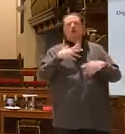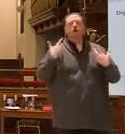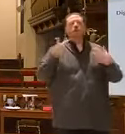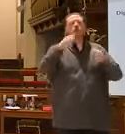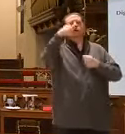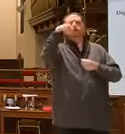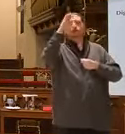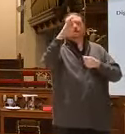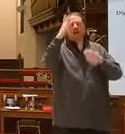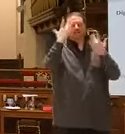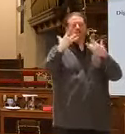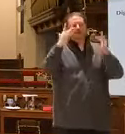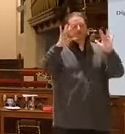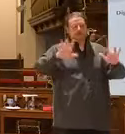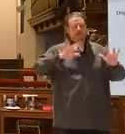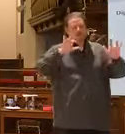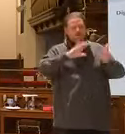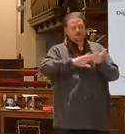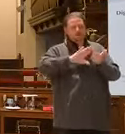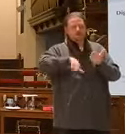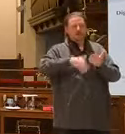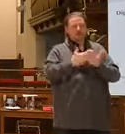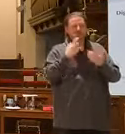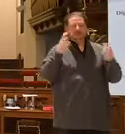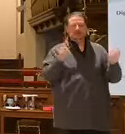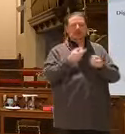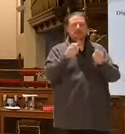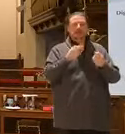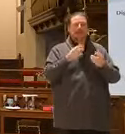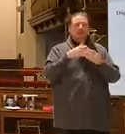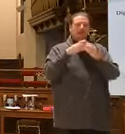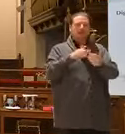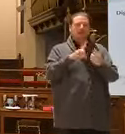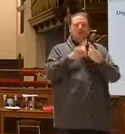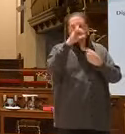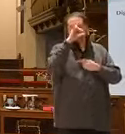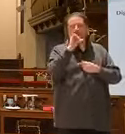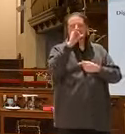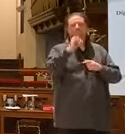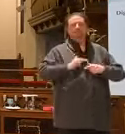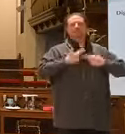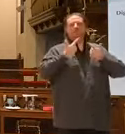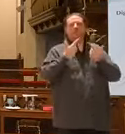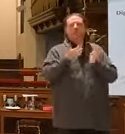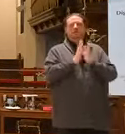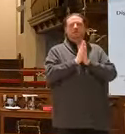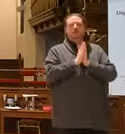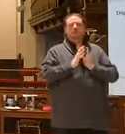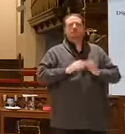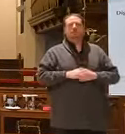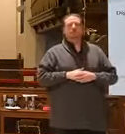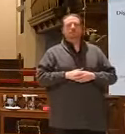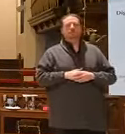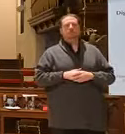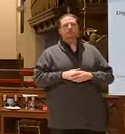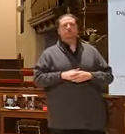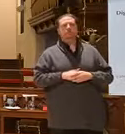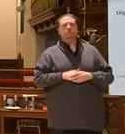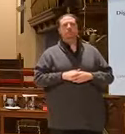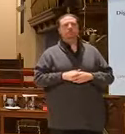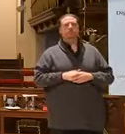Almighty God have mercy on us, forgive us our sins, and bring us to everlasting life. Amen.